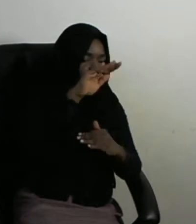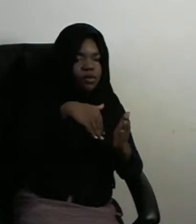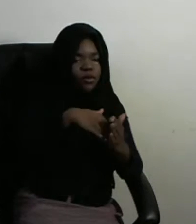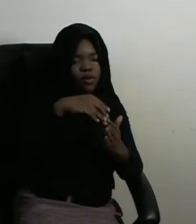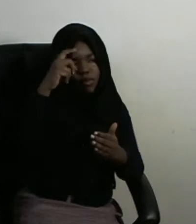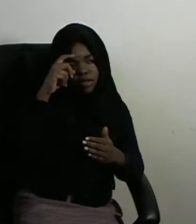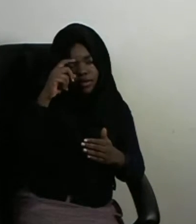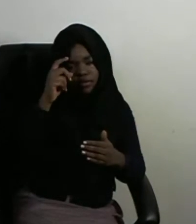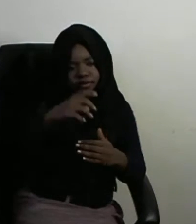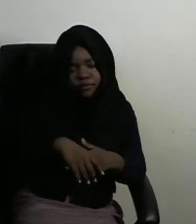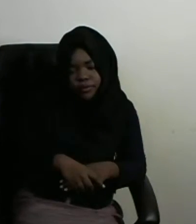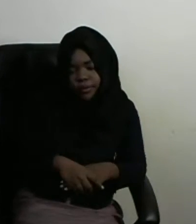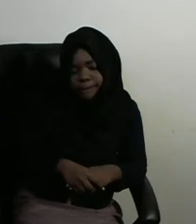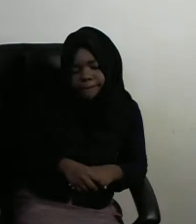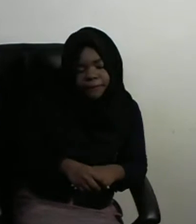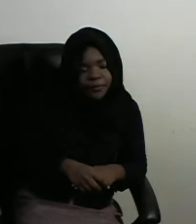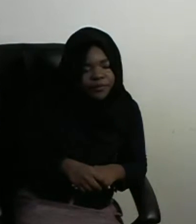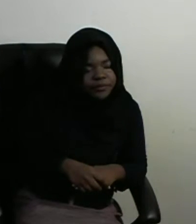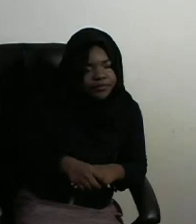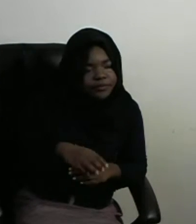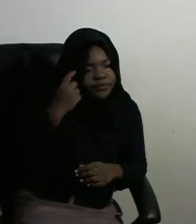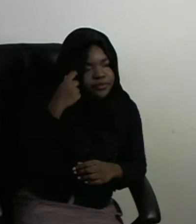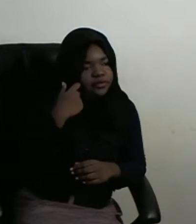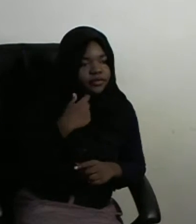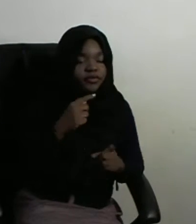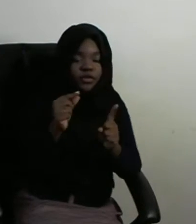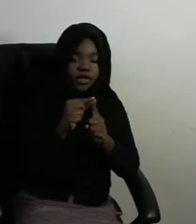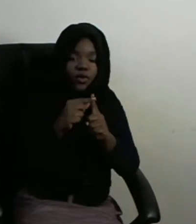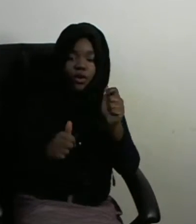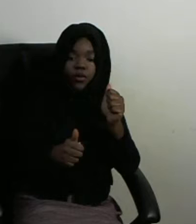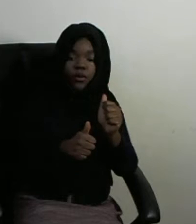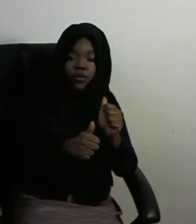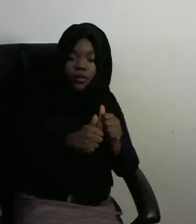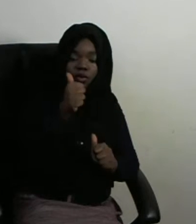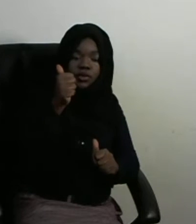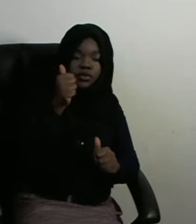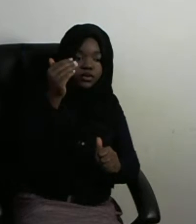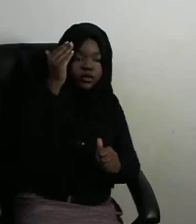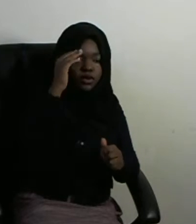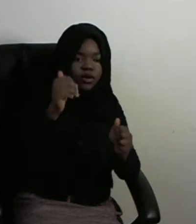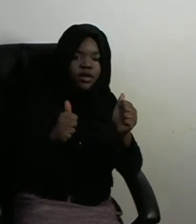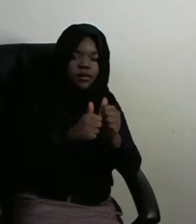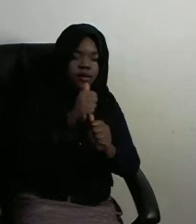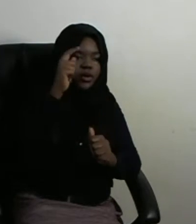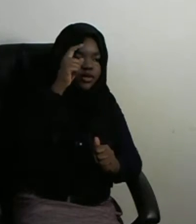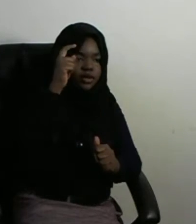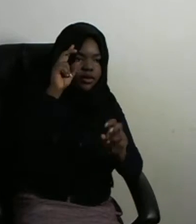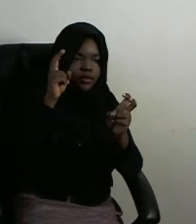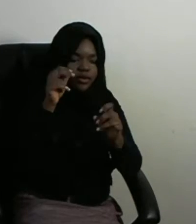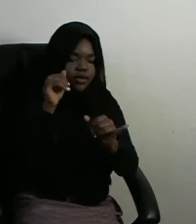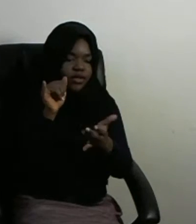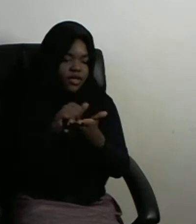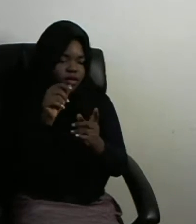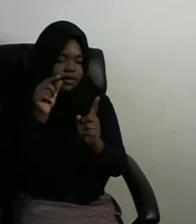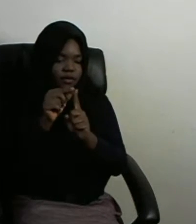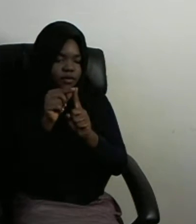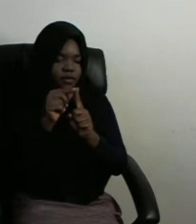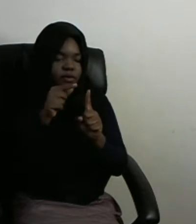oft-wise. The word oft-knowing, oft-wise, Alim and